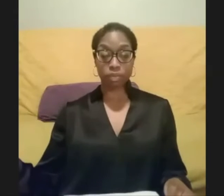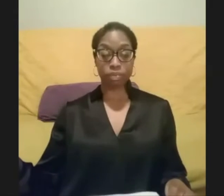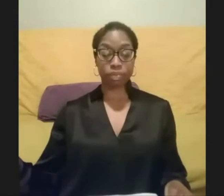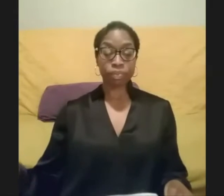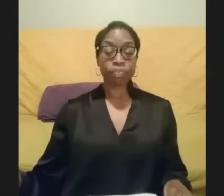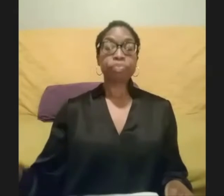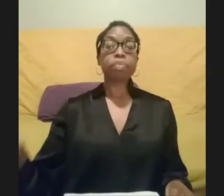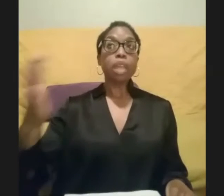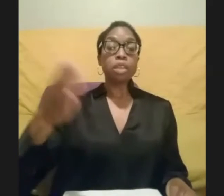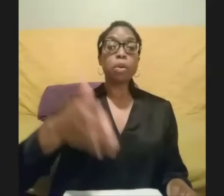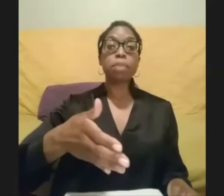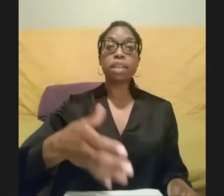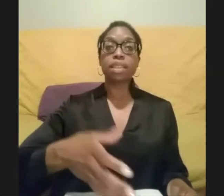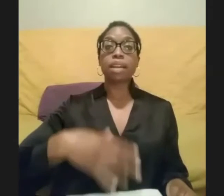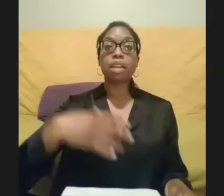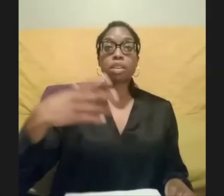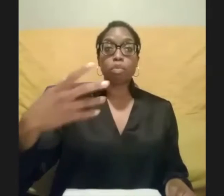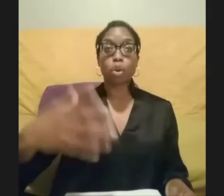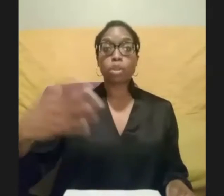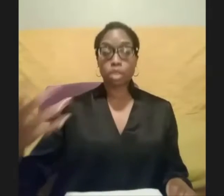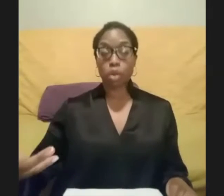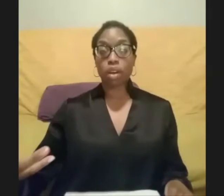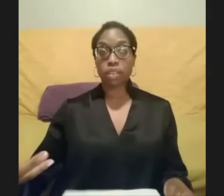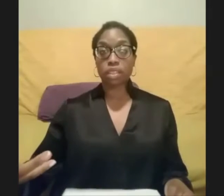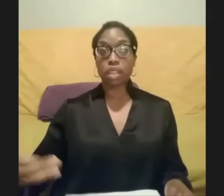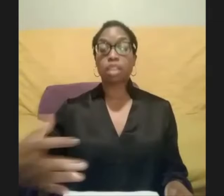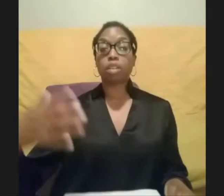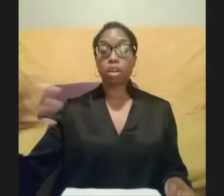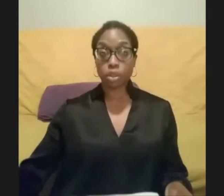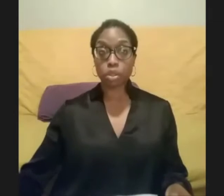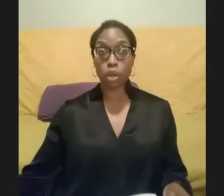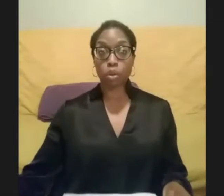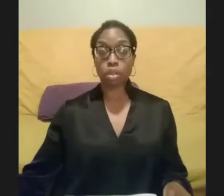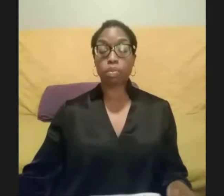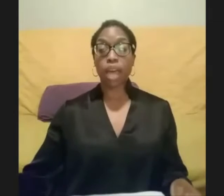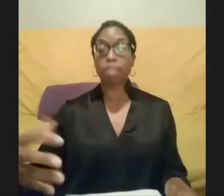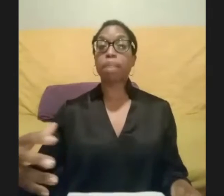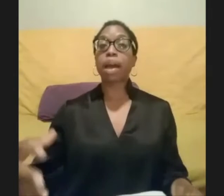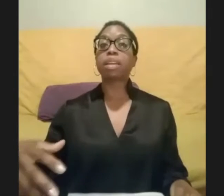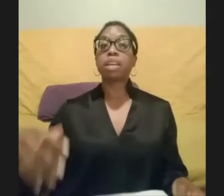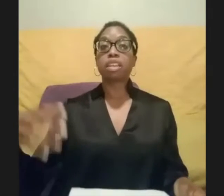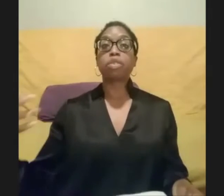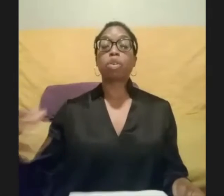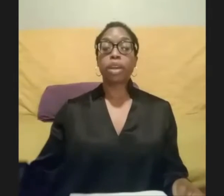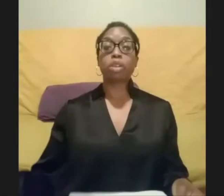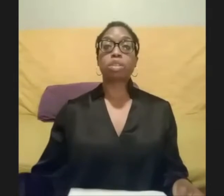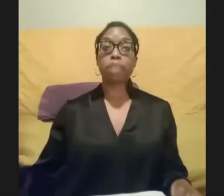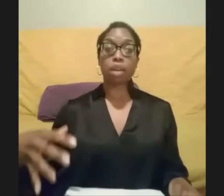it. The point being is that the more you smoke, obviously, the longer you smoke, that combined gives you a greater tobacco